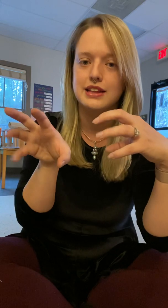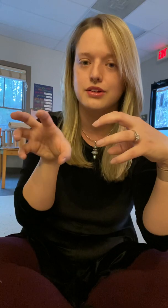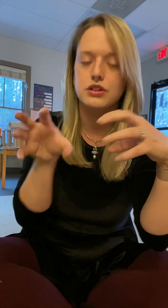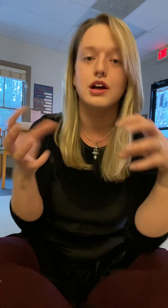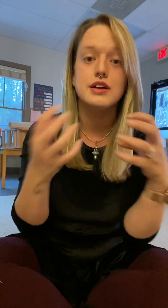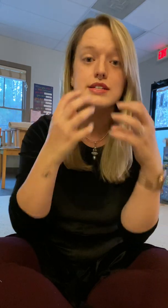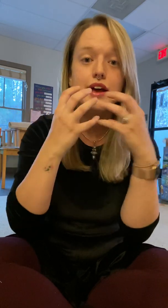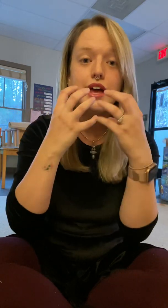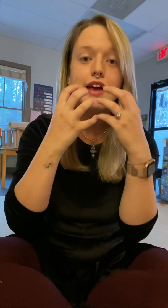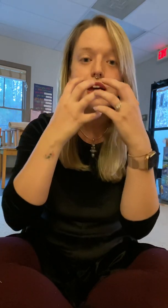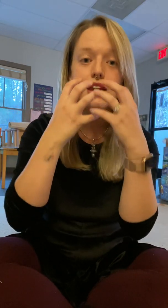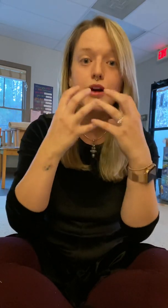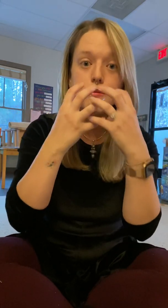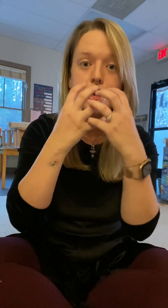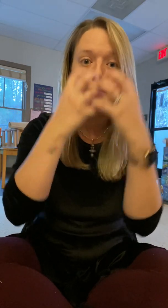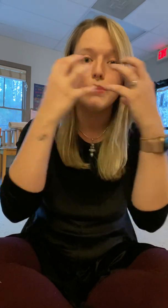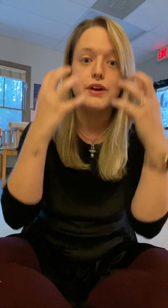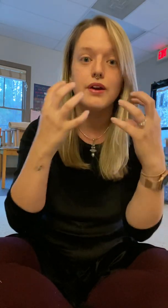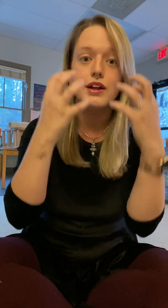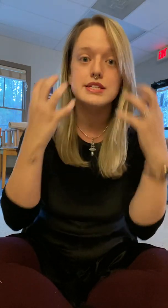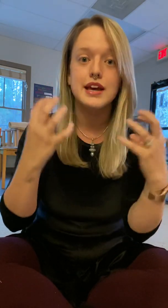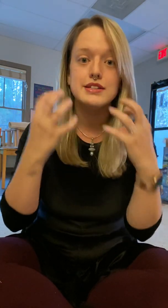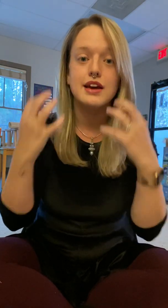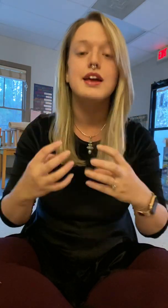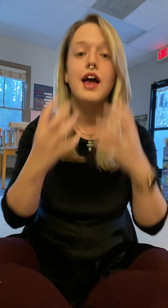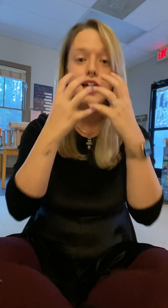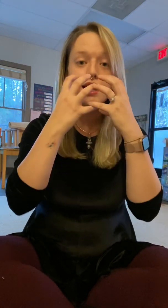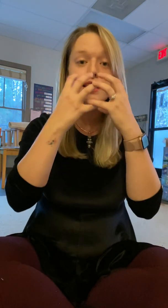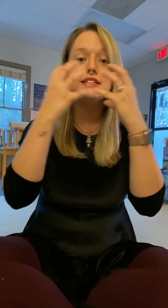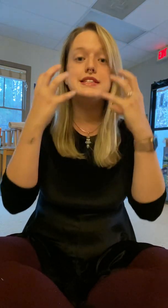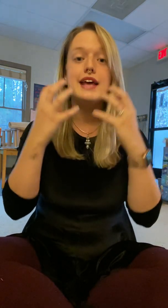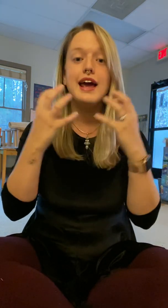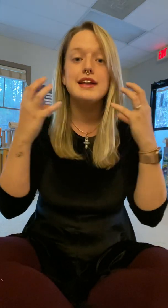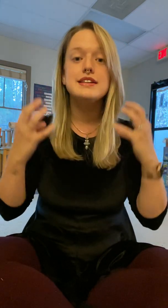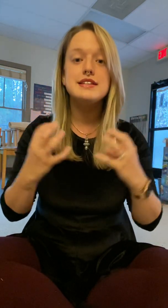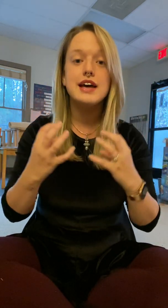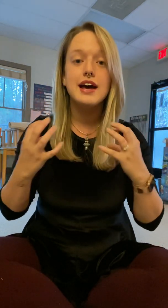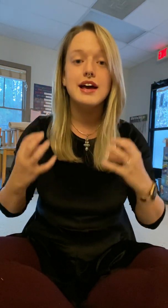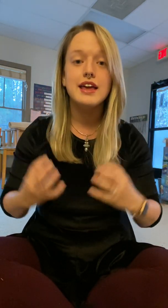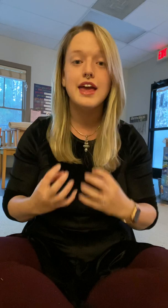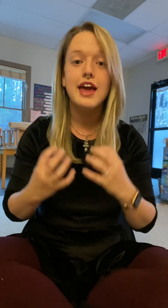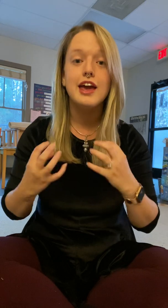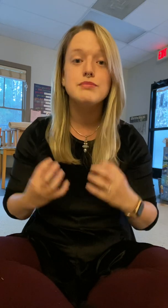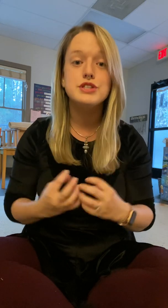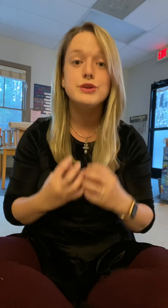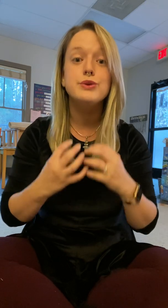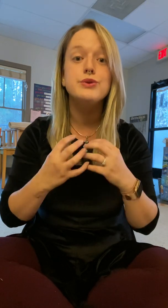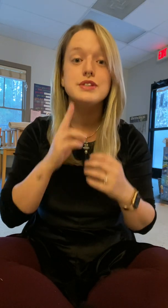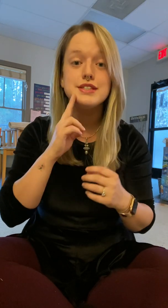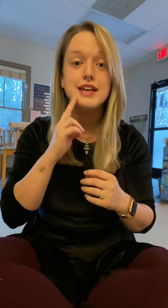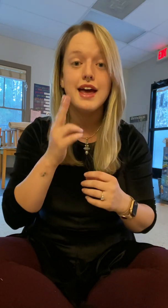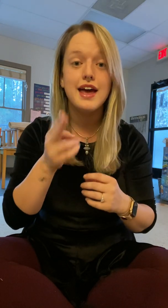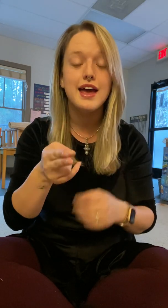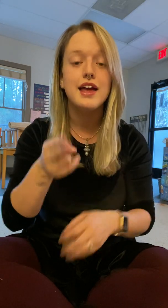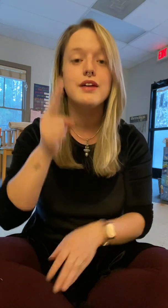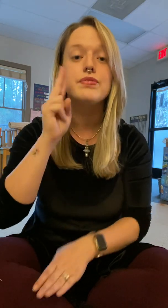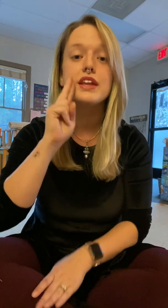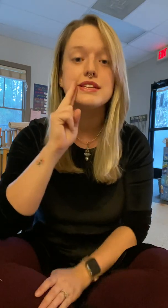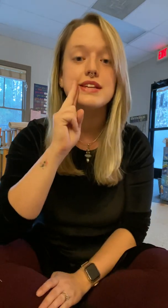little claws, and now we're making a beard on Santa. Santa came to say, that's the sign